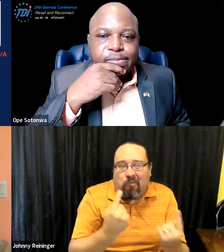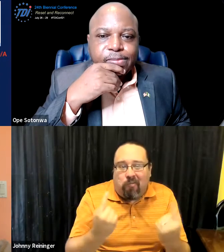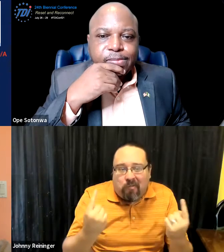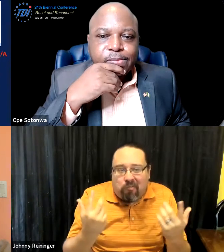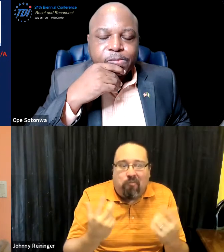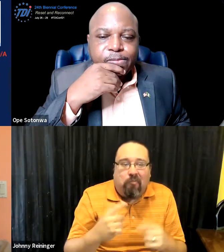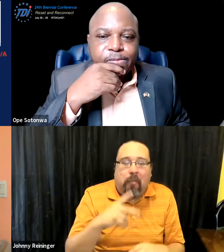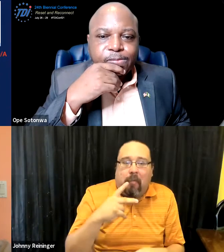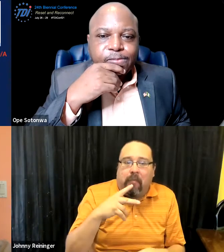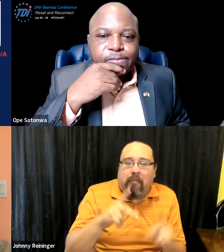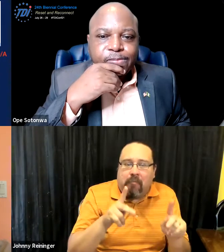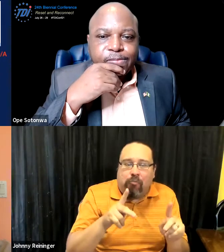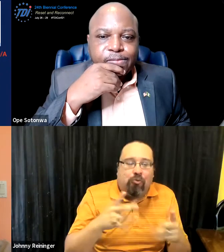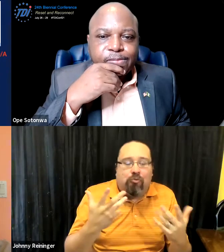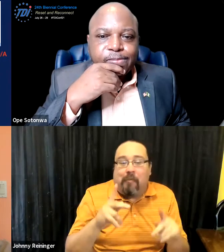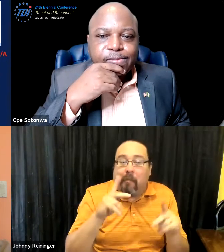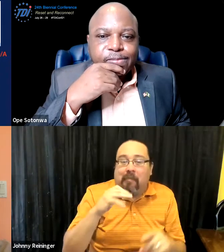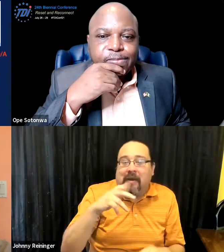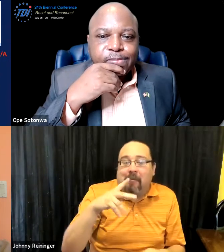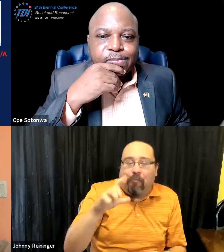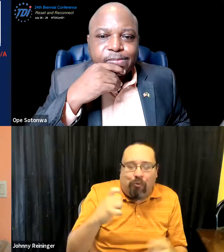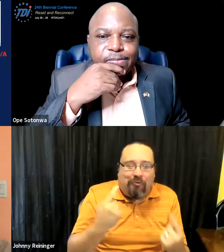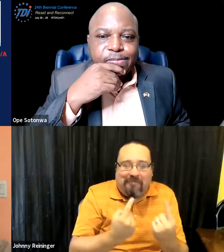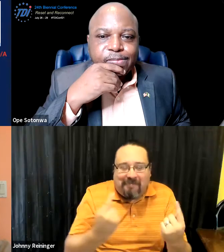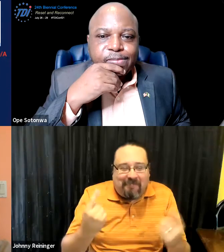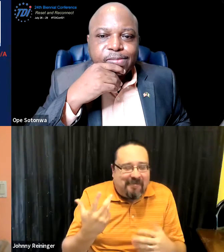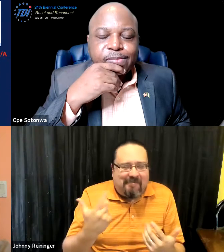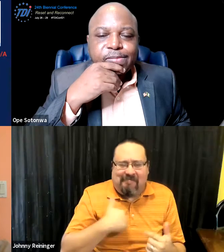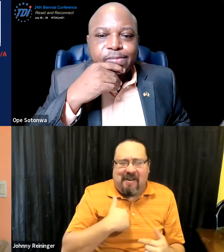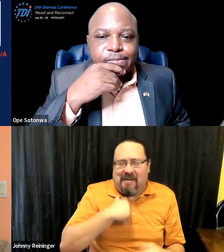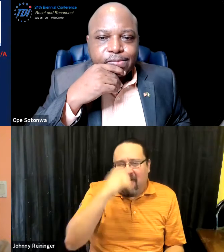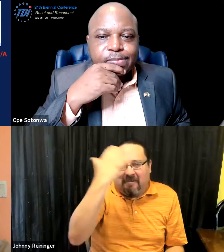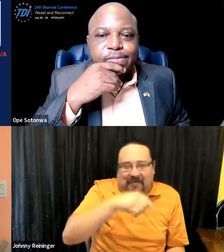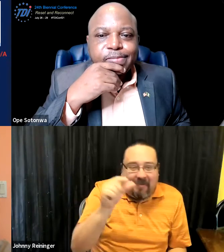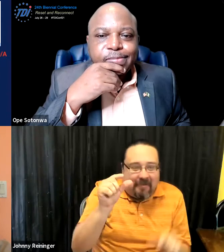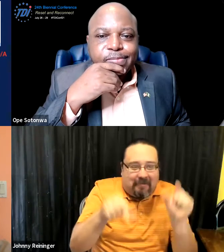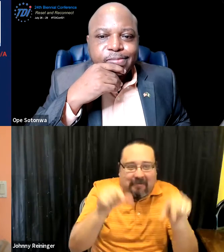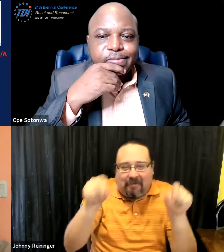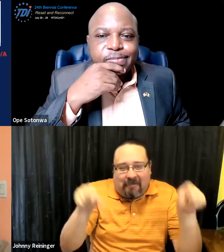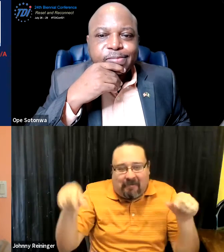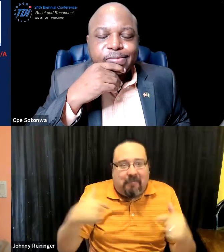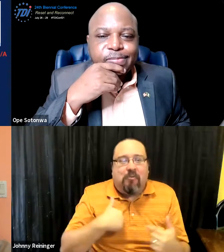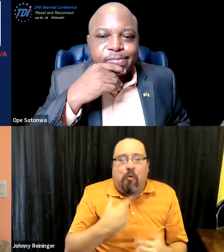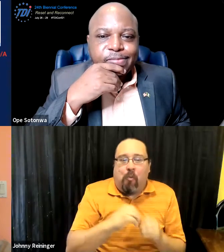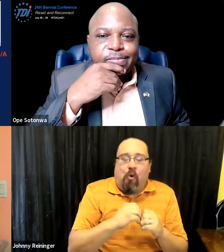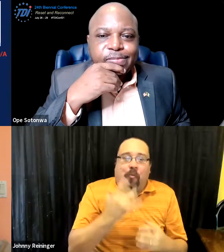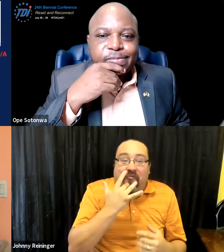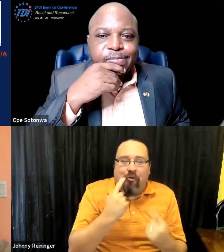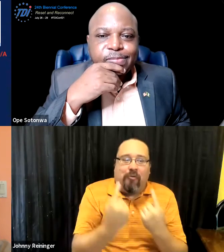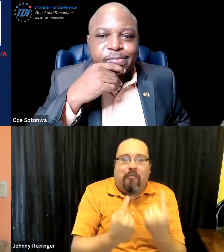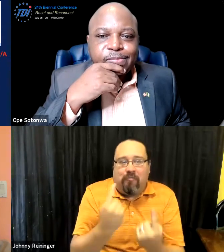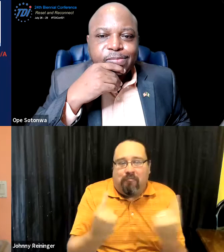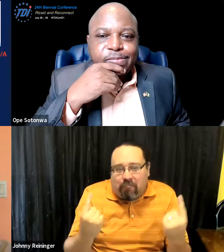the more traditional Indigenous signing style. You know, like I just sign people, and then